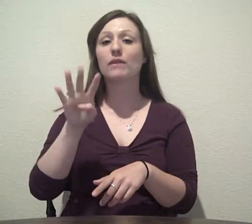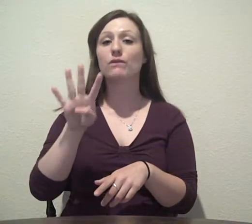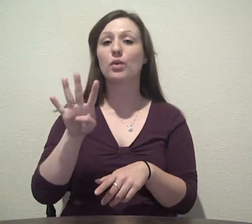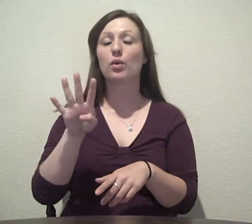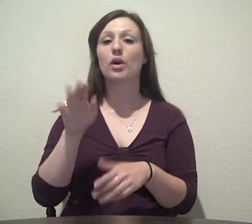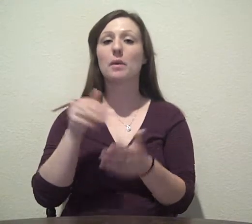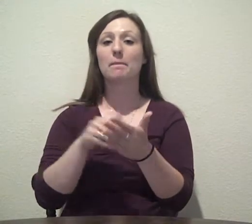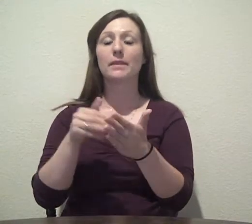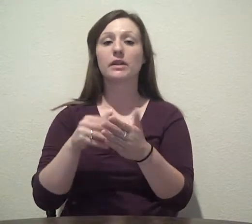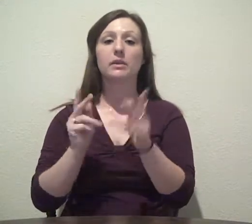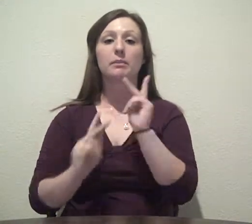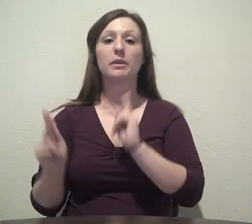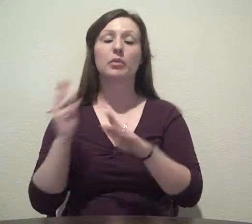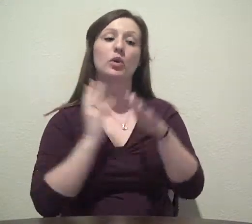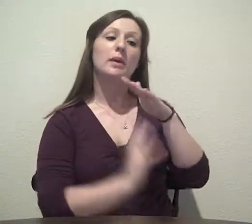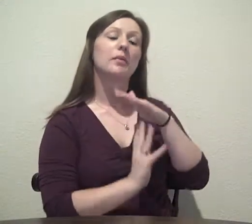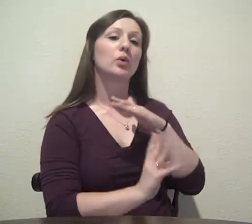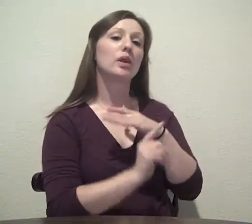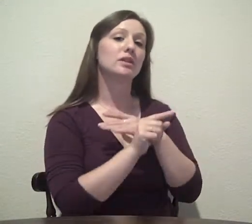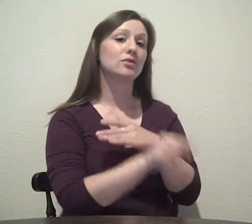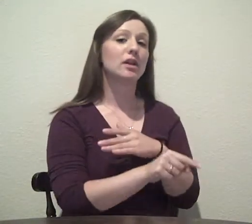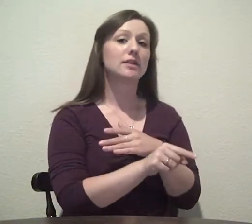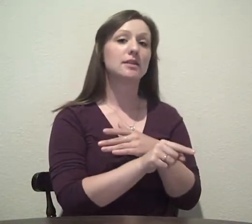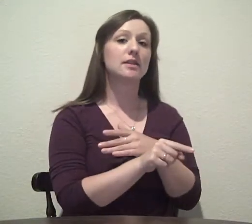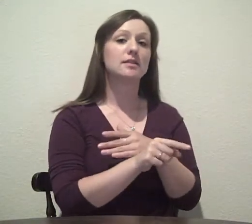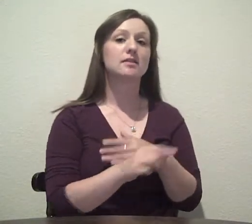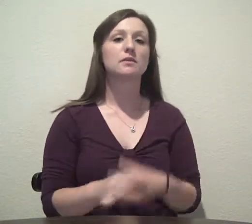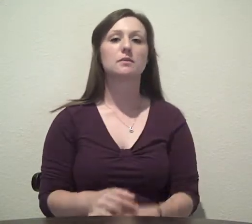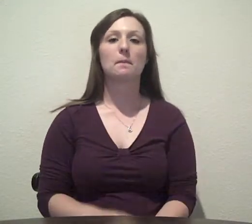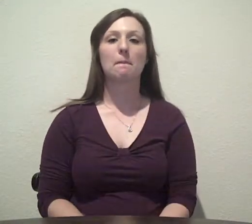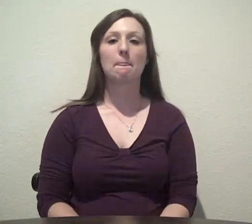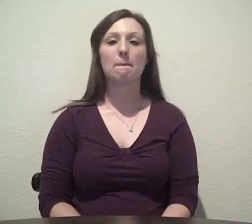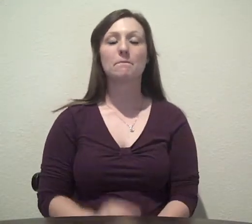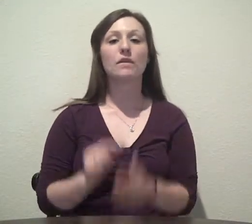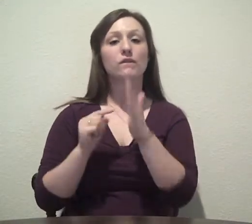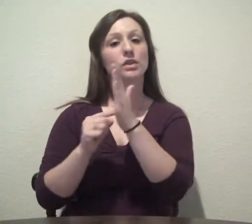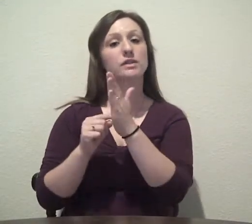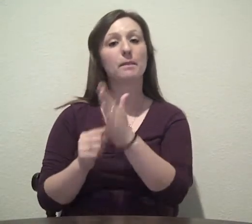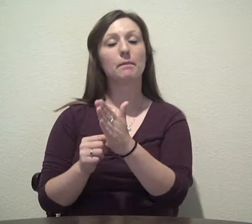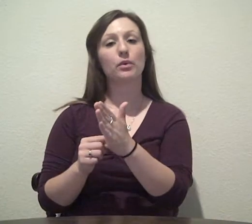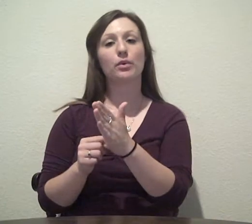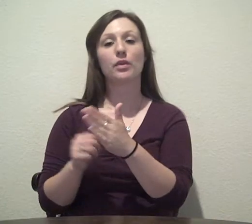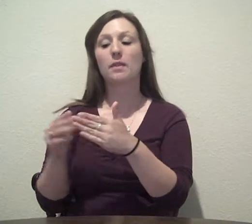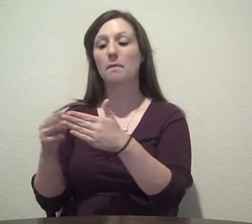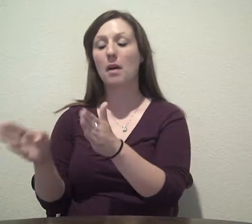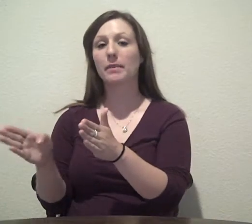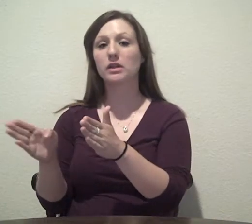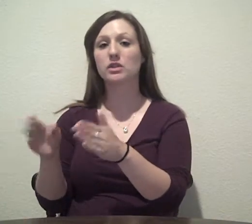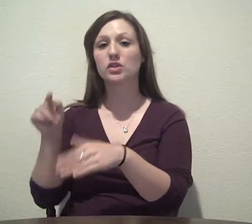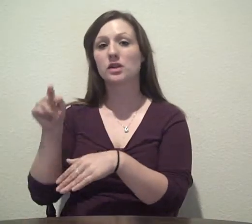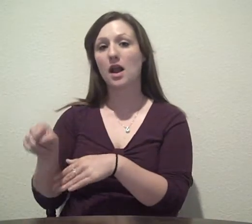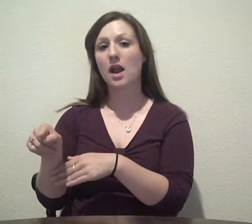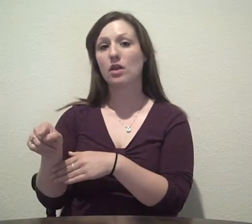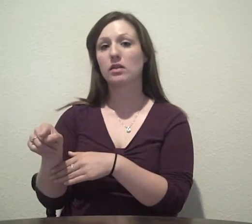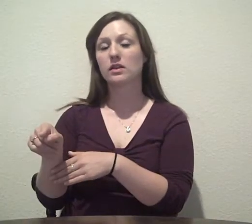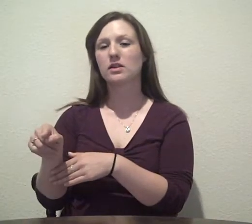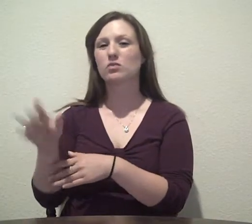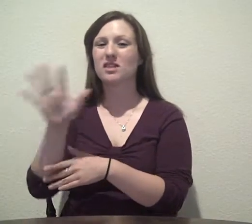immigrating to the United States. For example, the population in Ireland was estimated to